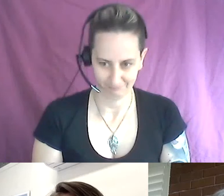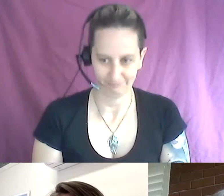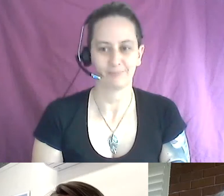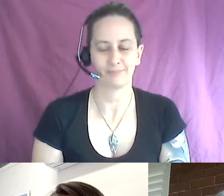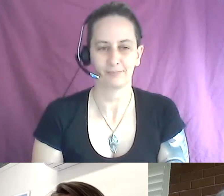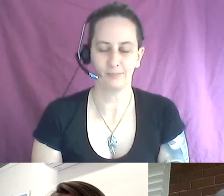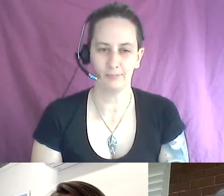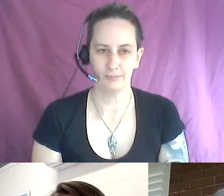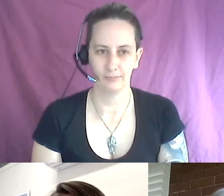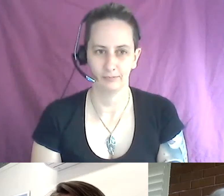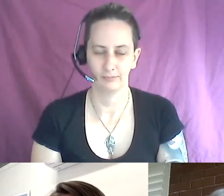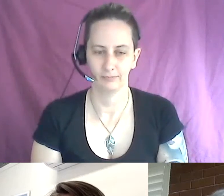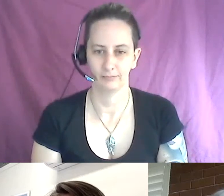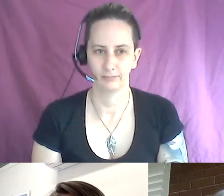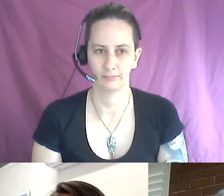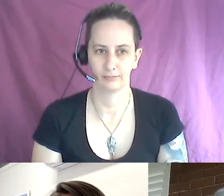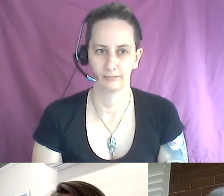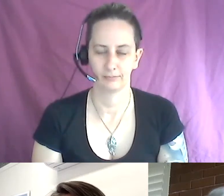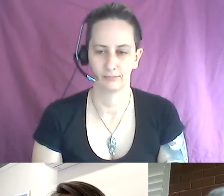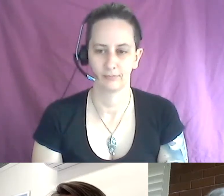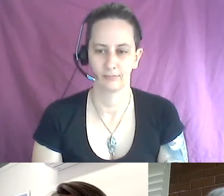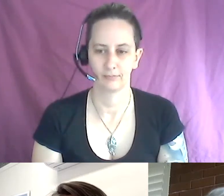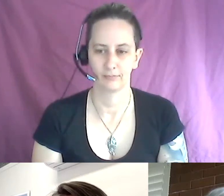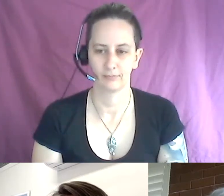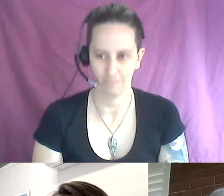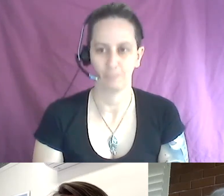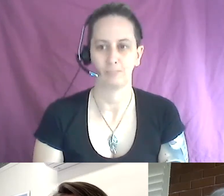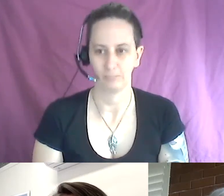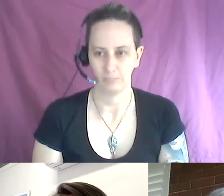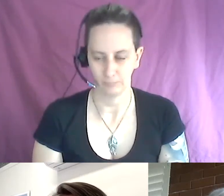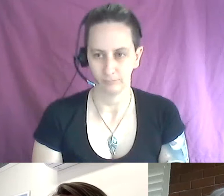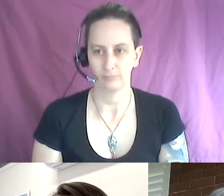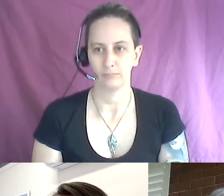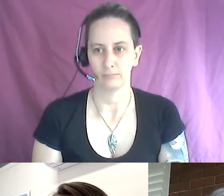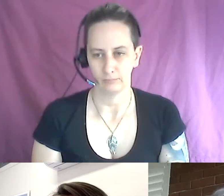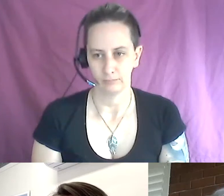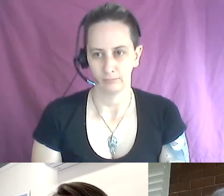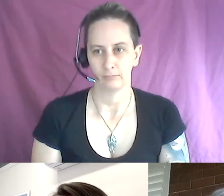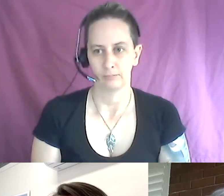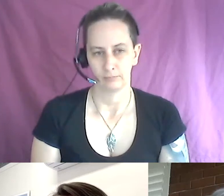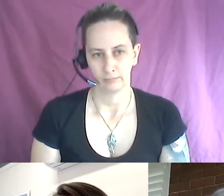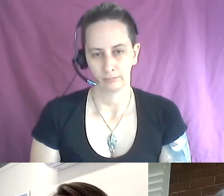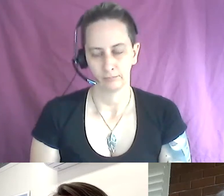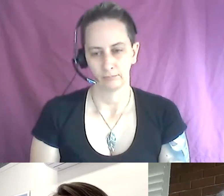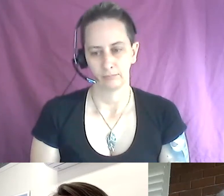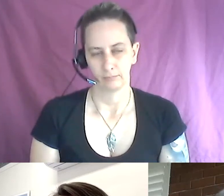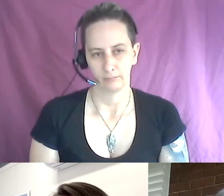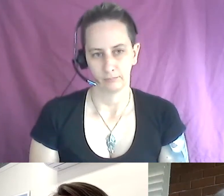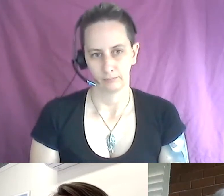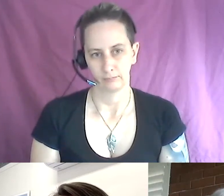need to raise that in workshops if you're a presenter and hit that on the head early, because you don't have to